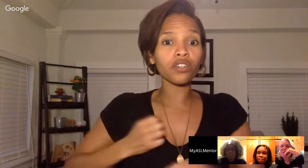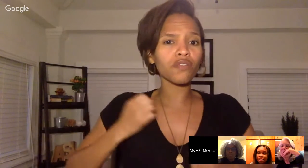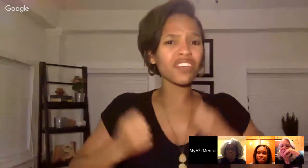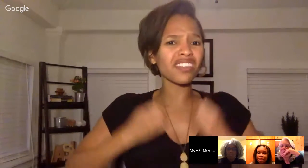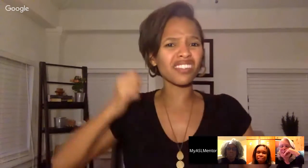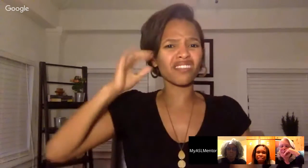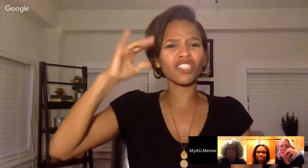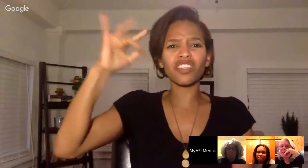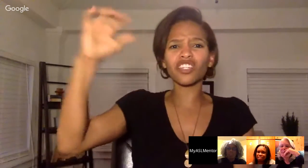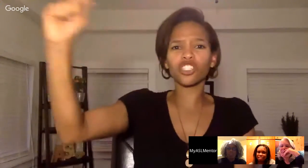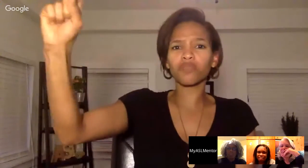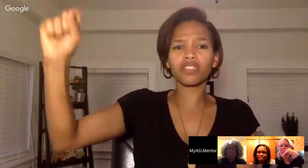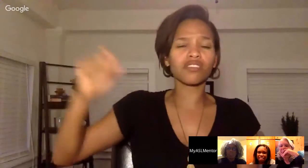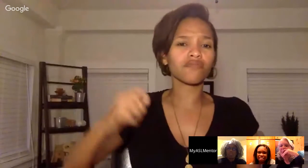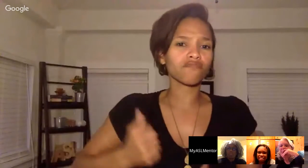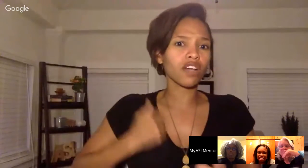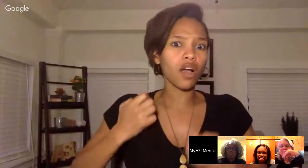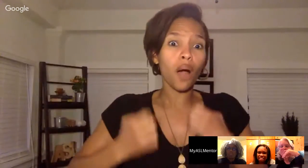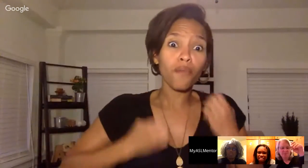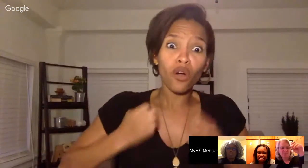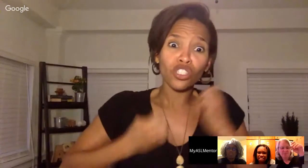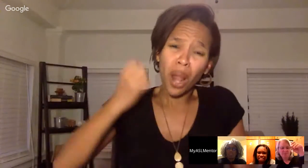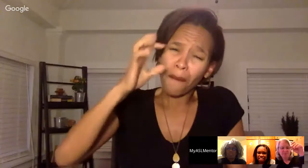for this? What do you think she means? Yeah.